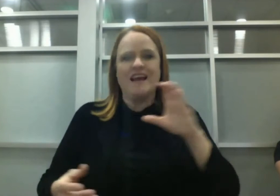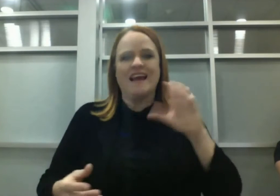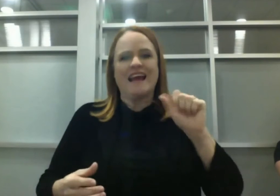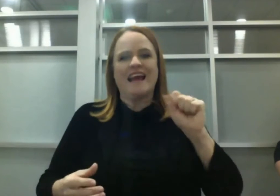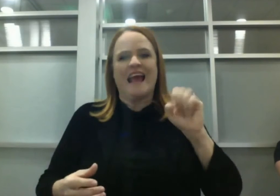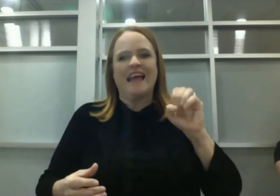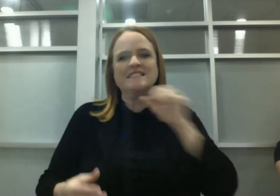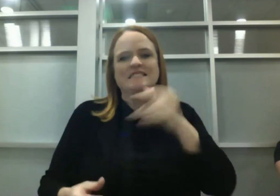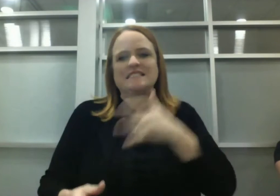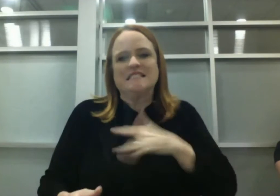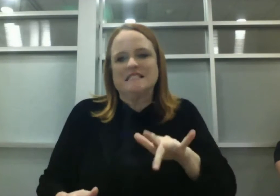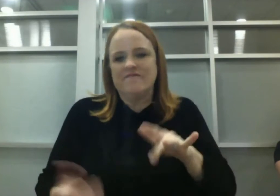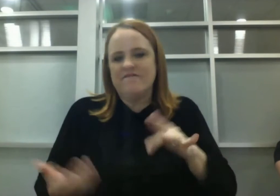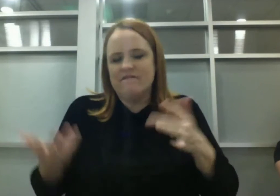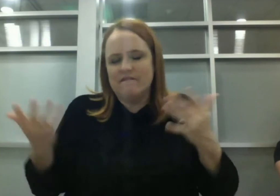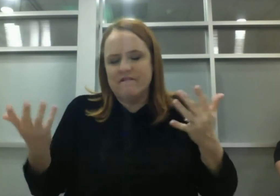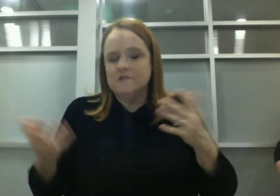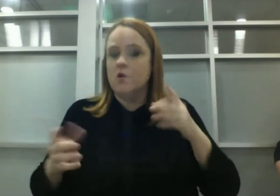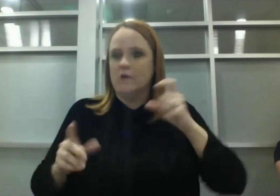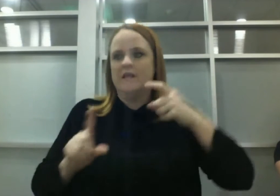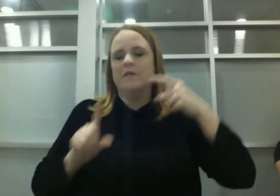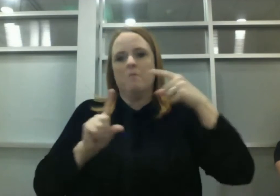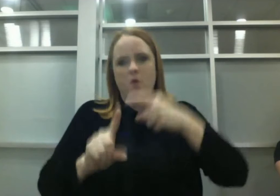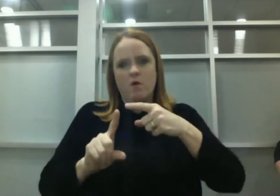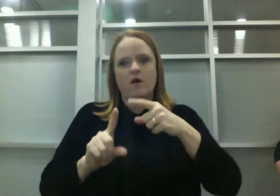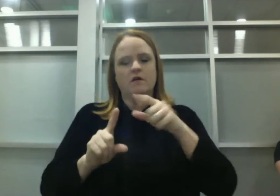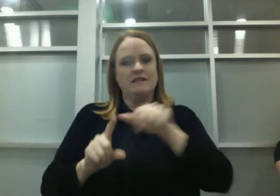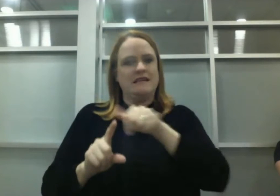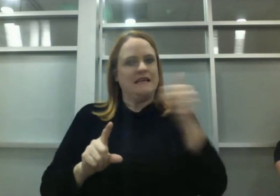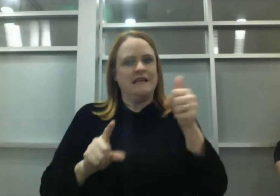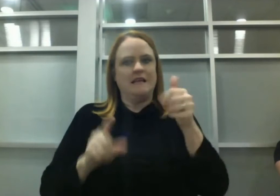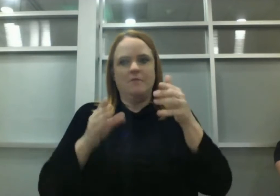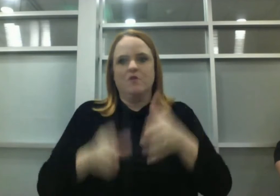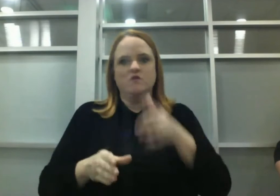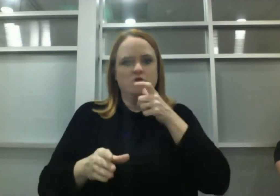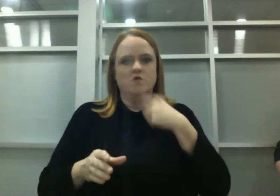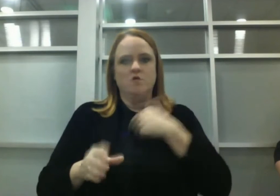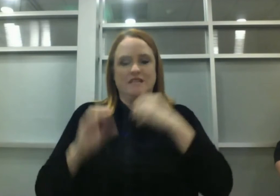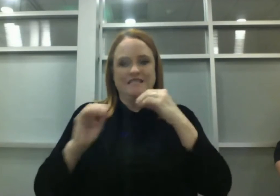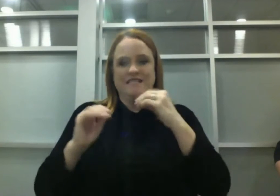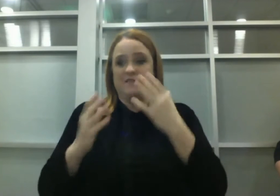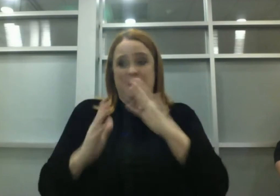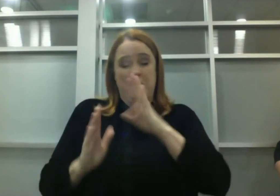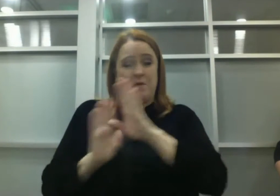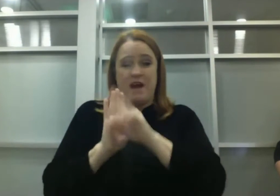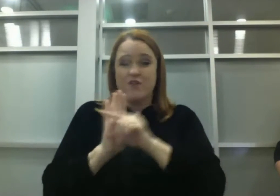we should point out to anyone we're teaching that might not be coming from a Ruby background.